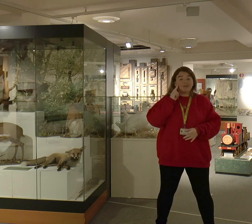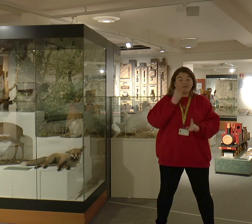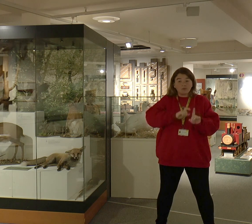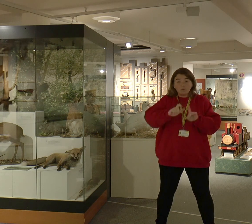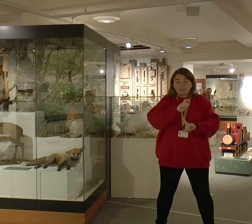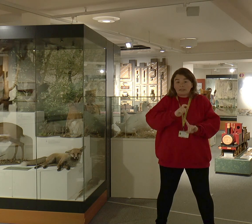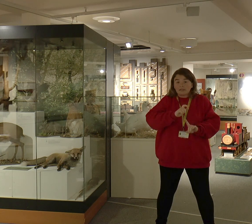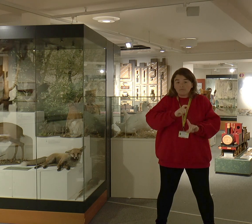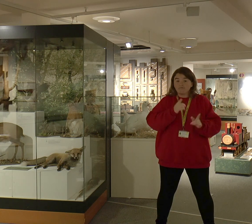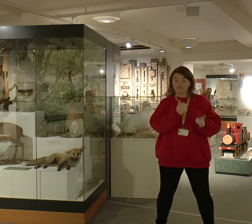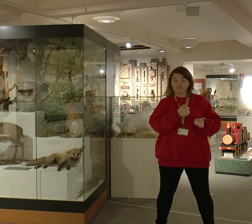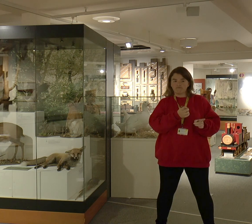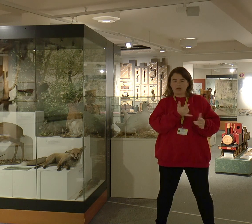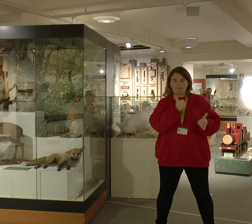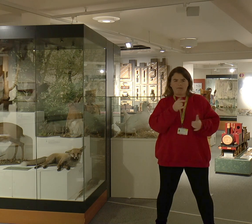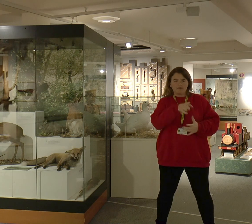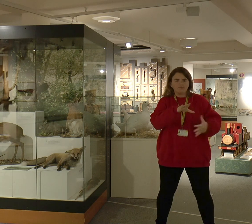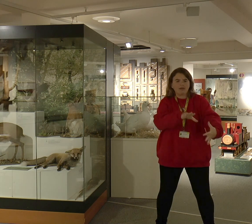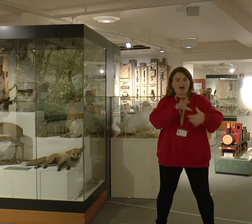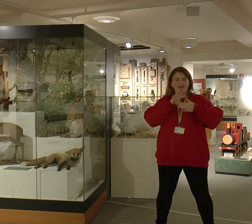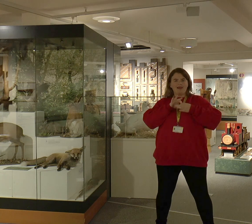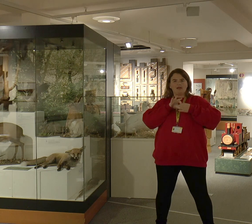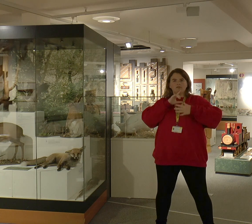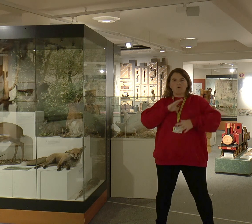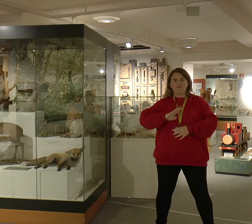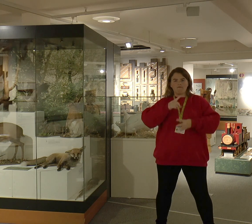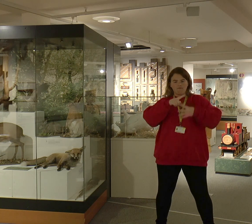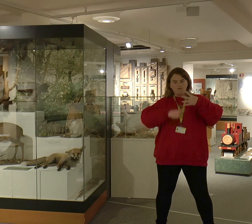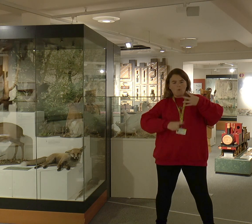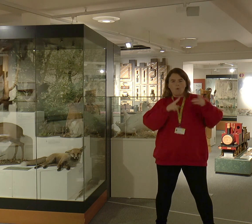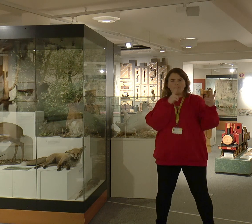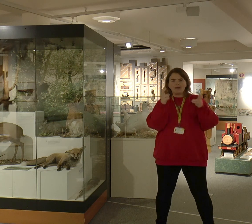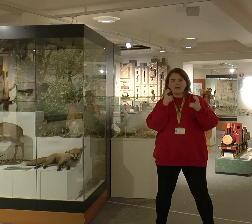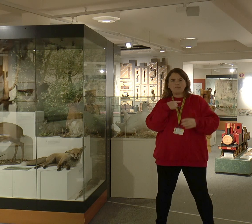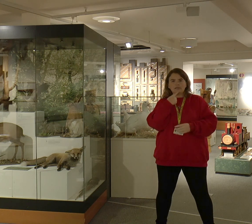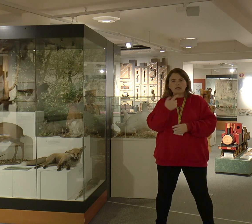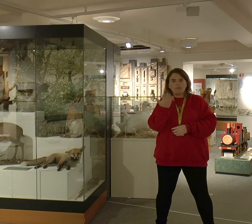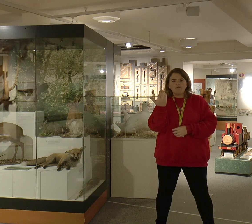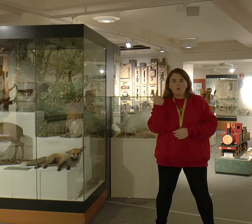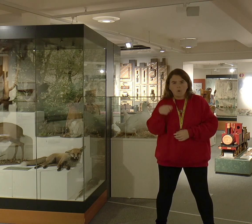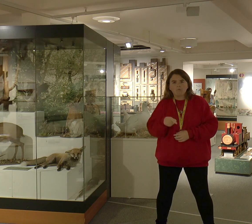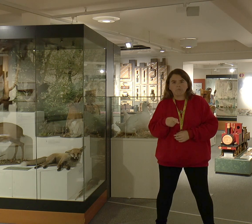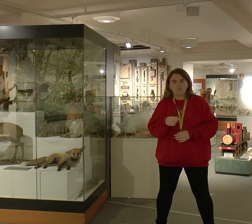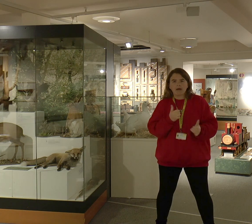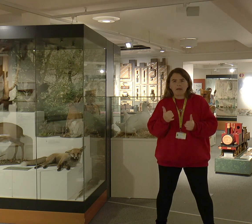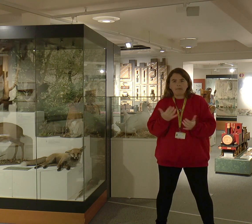that. Could be linked to the deaf community, or it could be linked to one of the 4 previously mentioned topics that we were talking